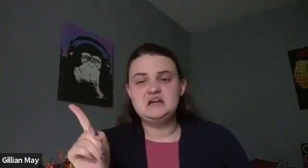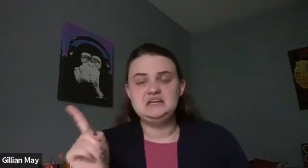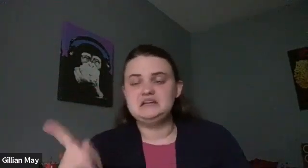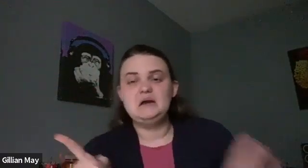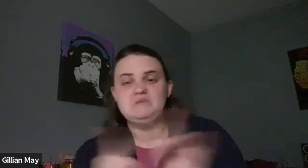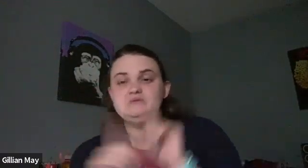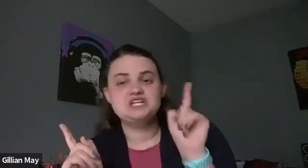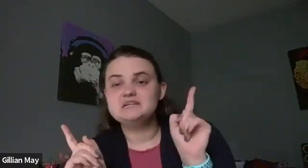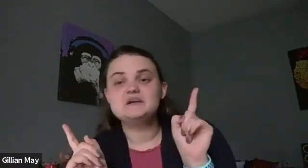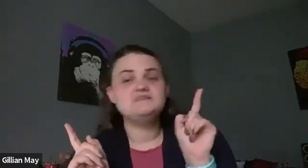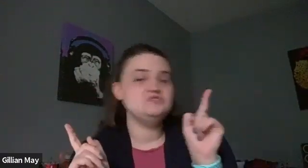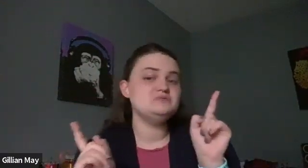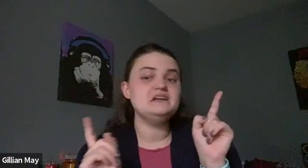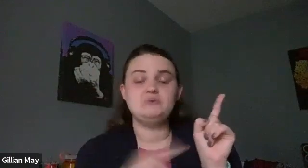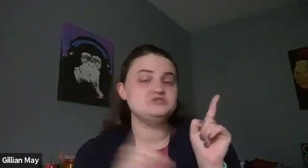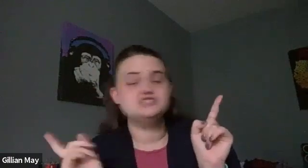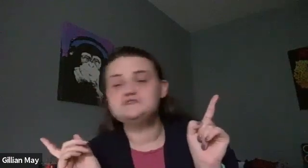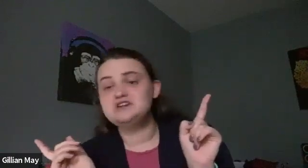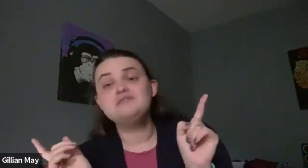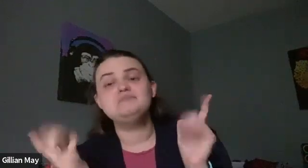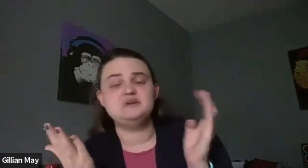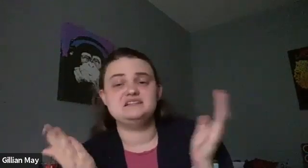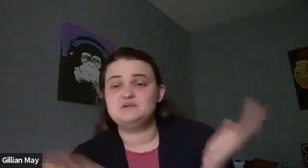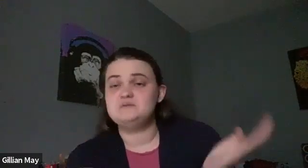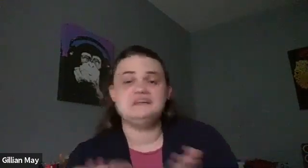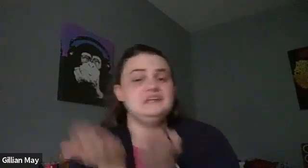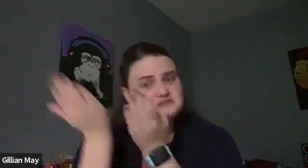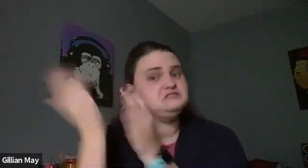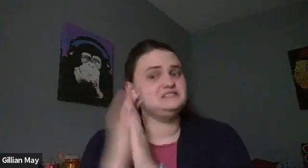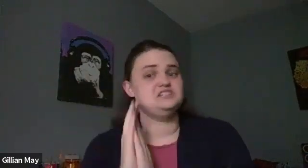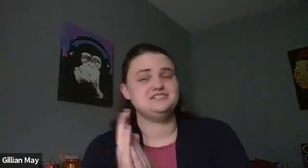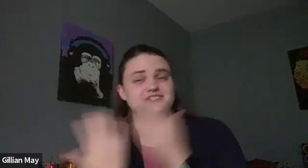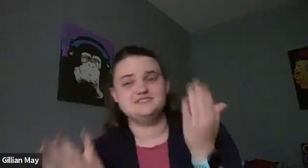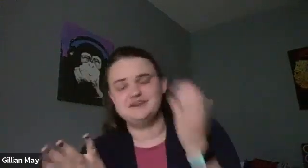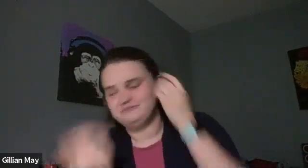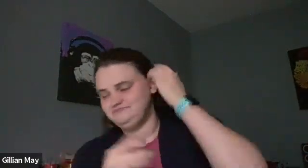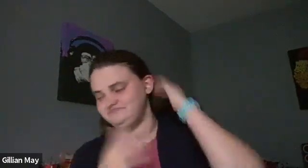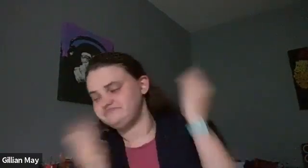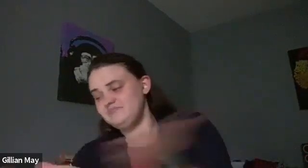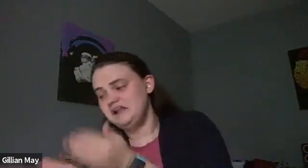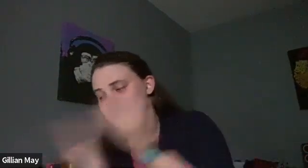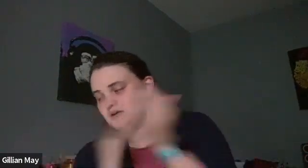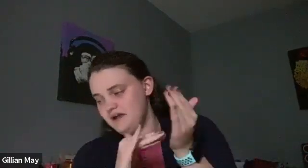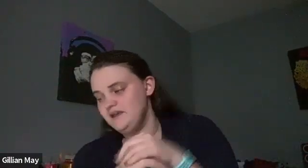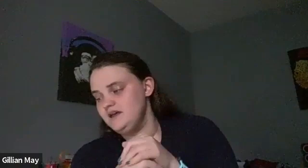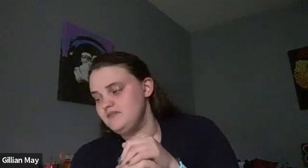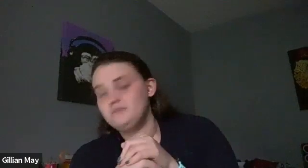anybody, I won't judge anybody if you do it. I won't judge if you don't, but it's always like, here's a good suggestion. So, okay. Then we